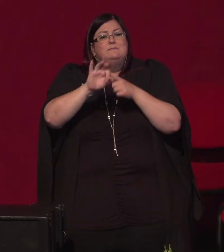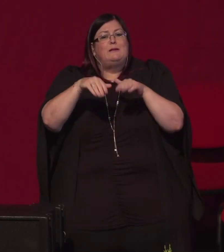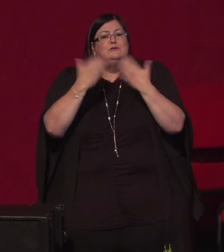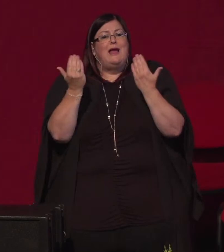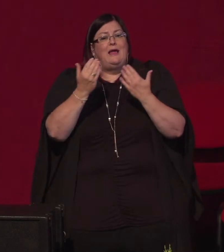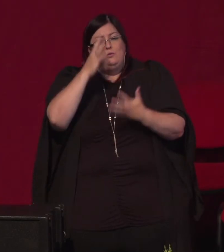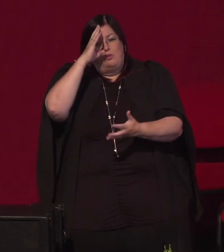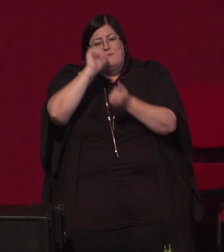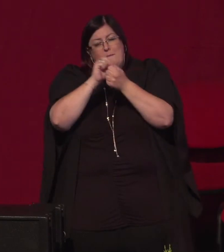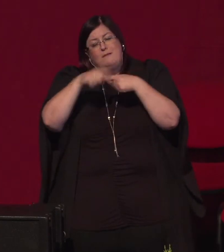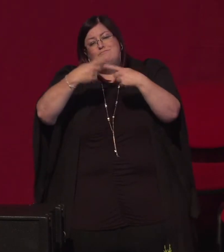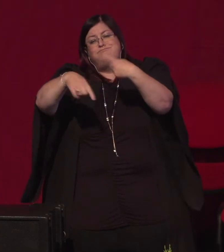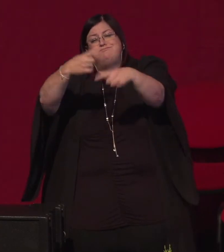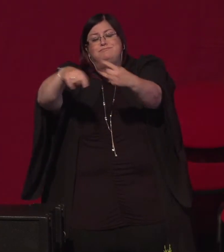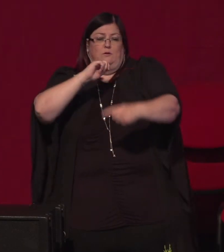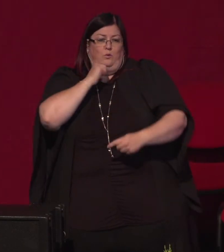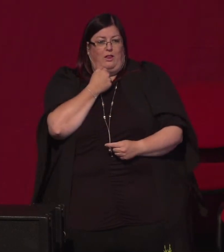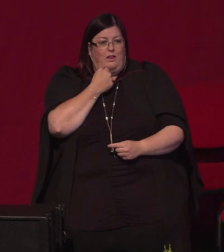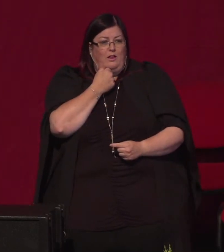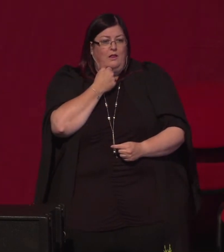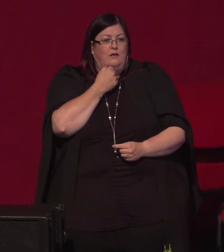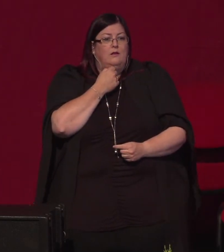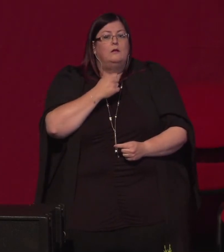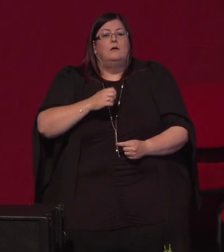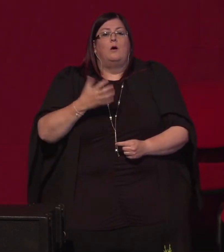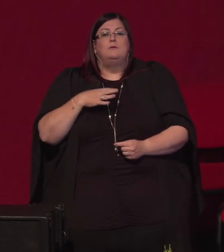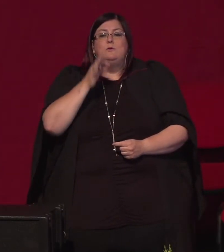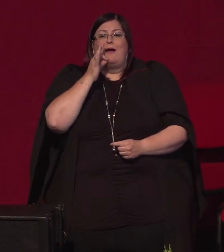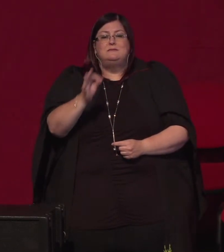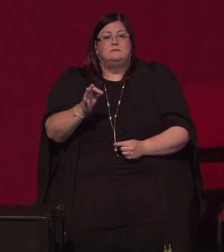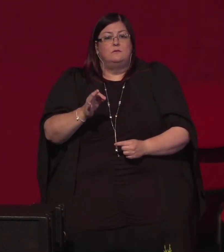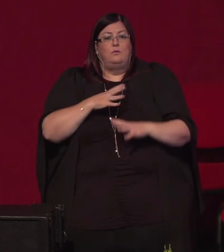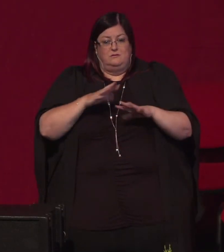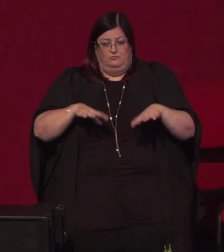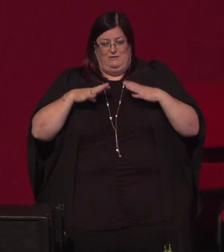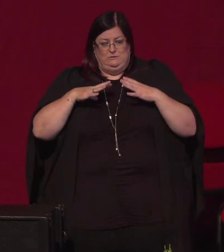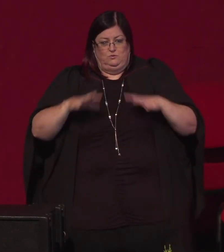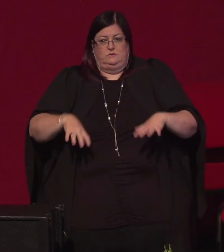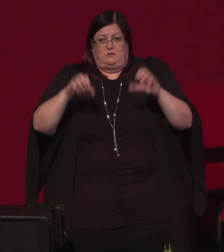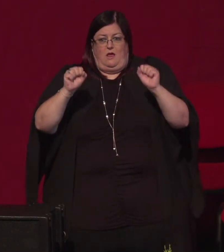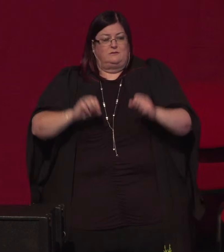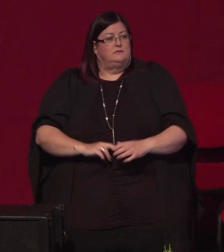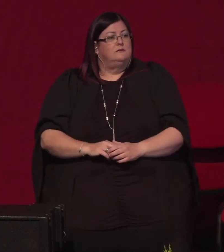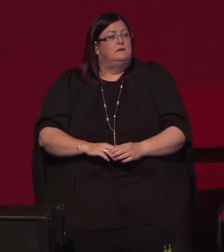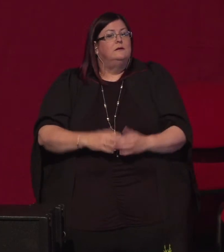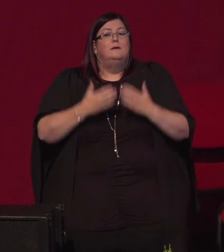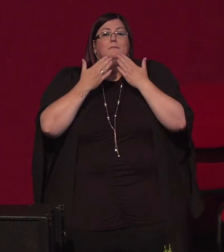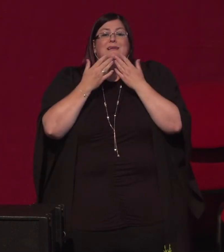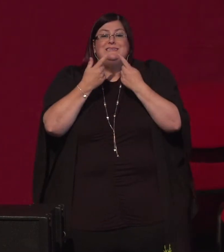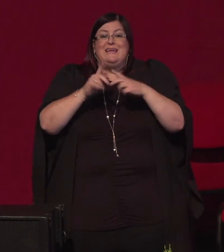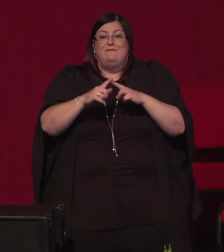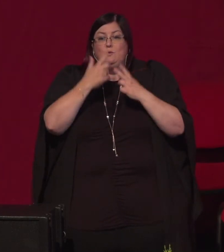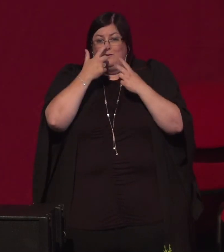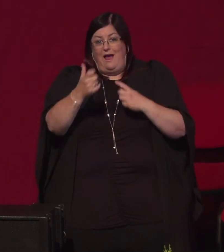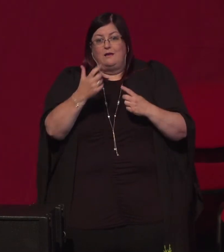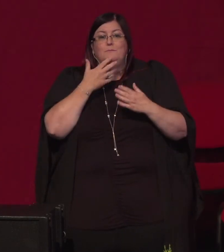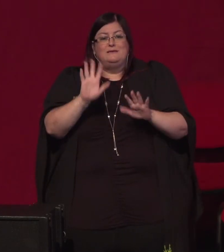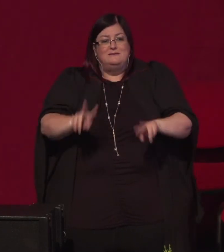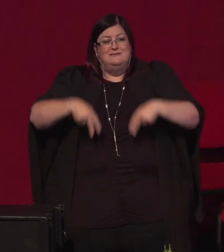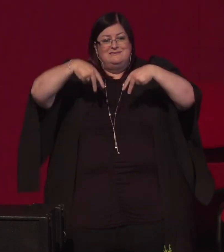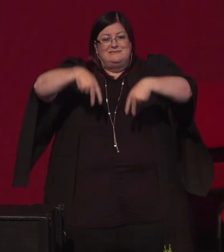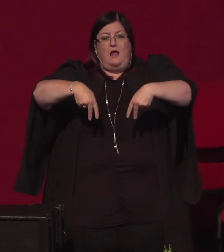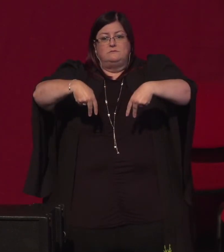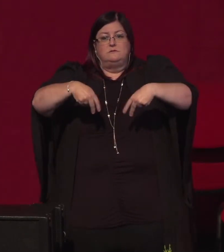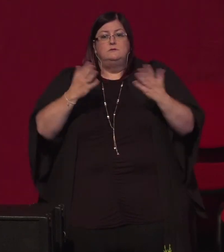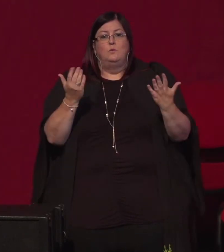of the lives of our graduands. Without further ado, let's begin the ceremony. Please, if you are able to, could you stand as